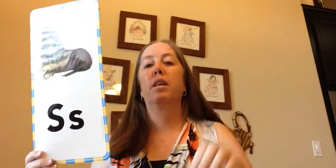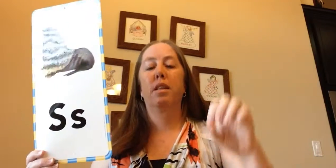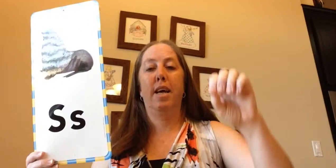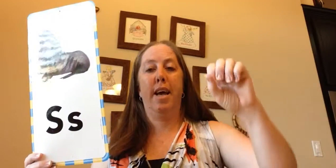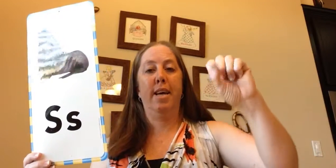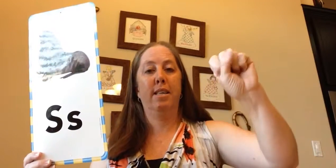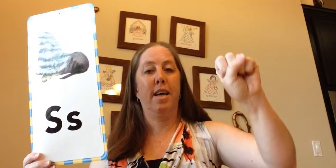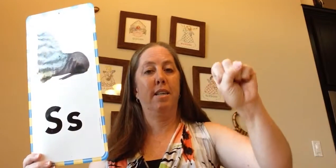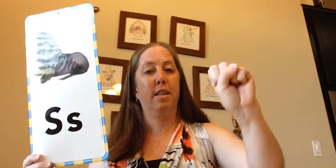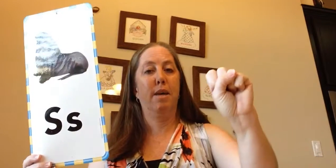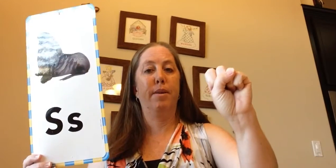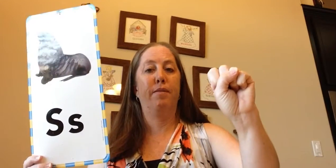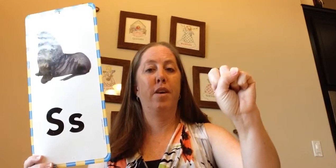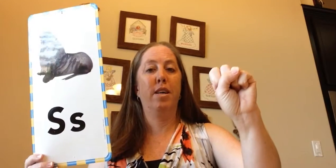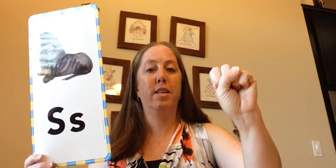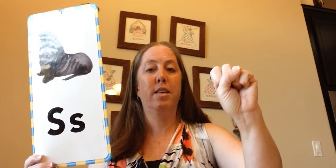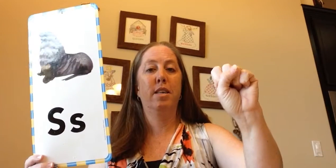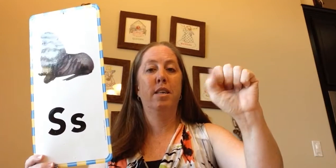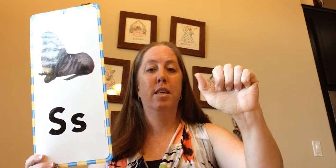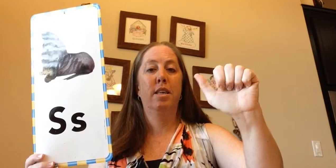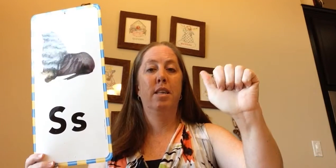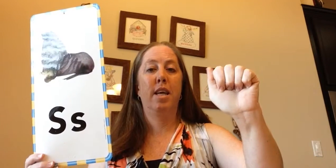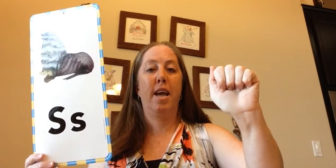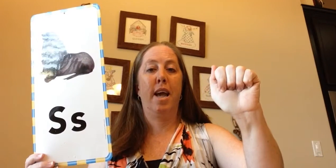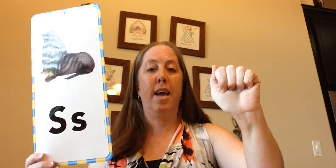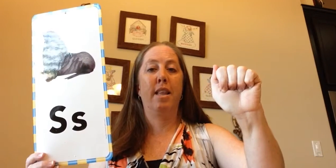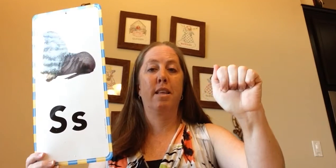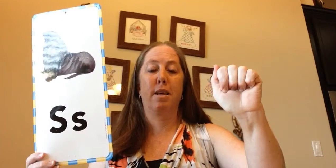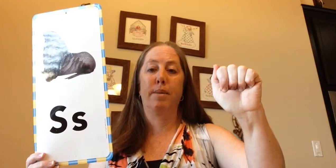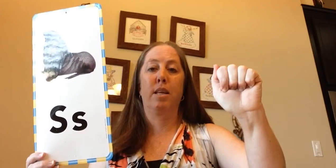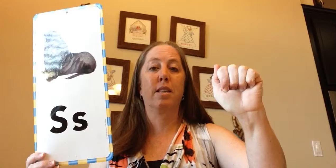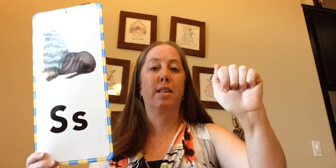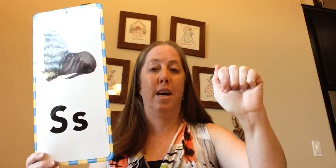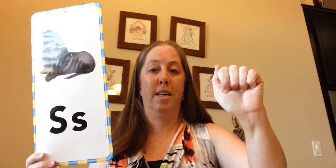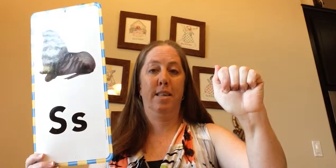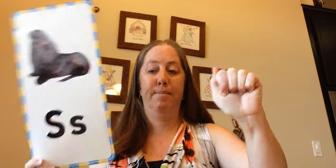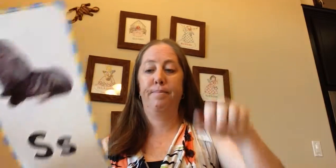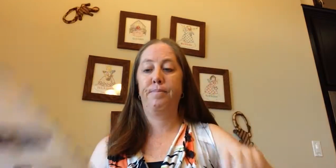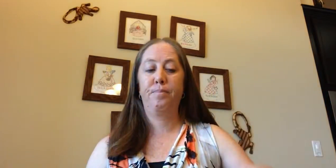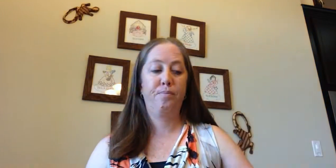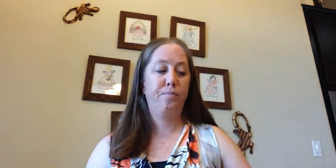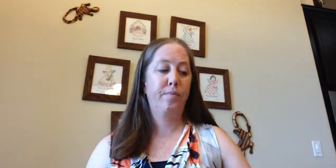The S has the thumb in front, the A, the thumb is on the side.